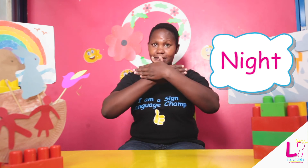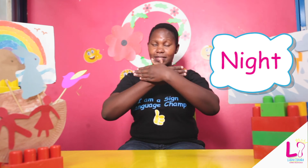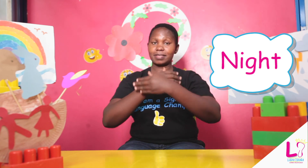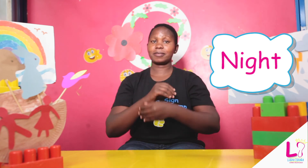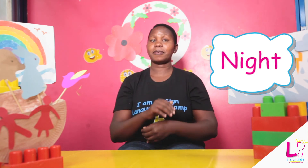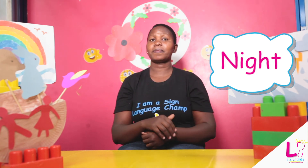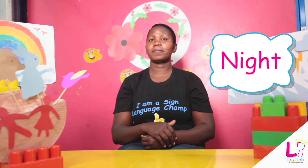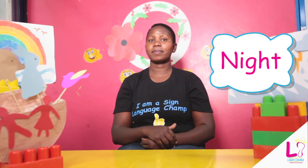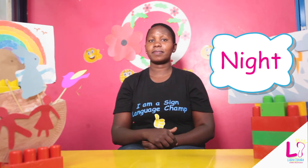night.